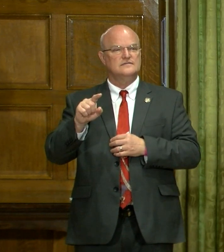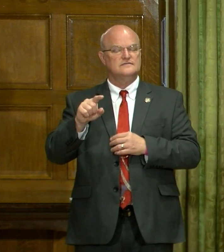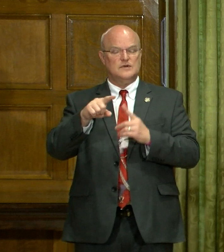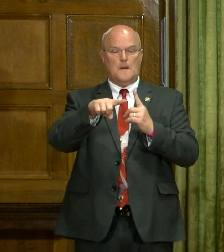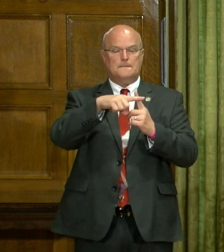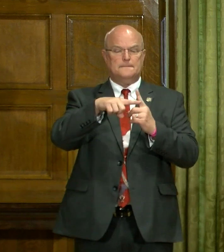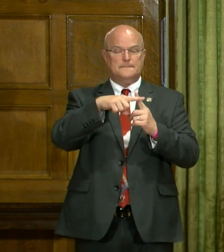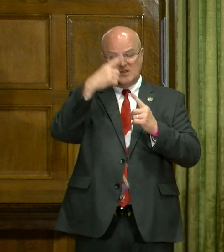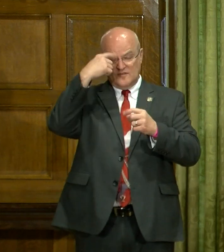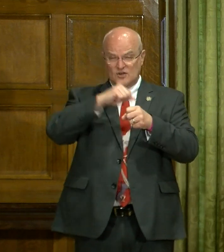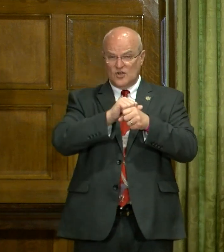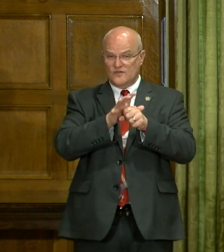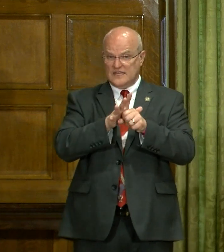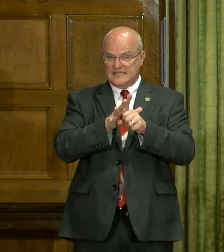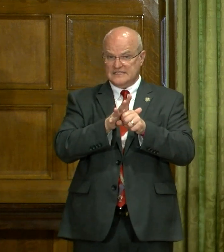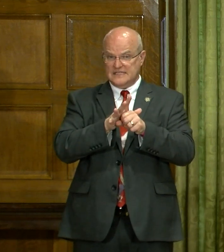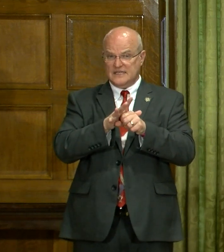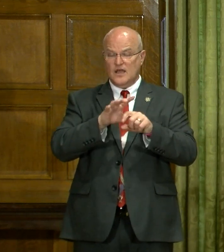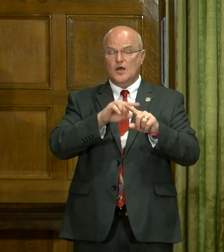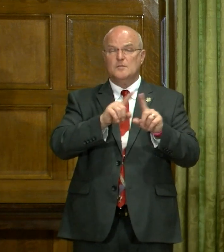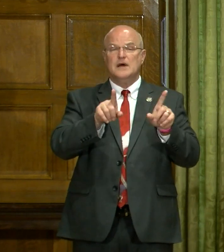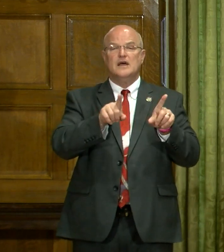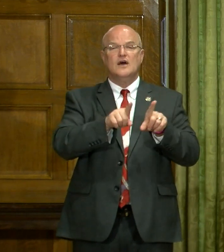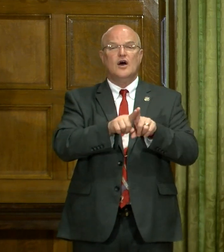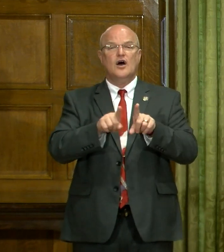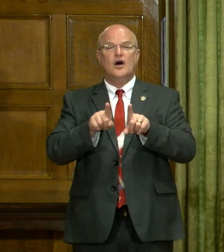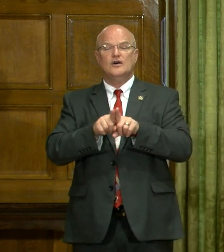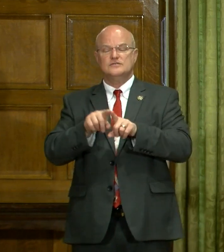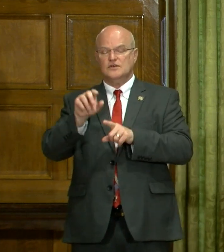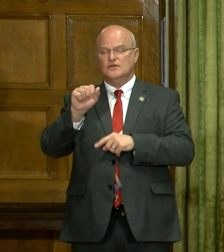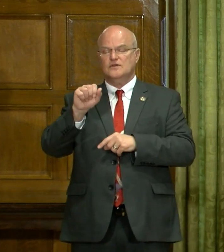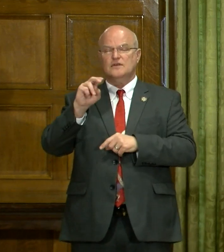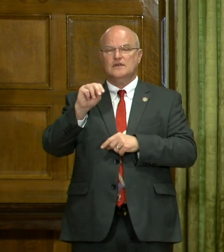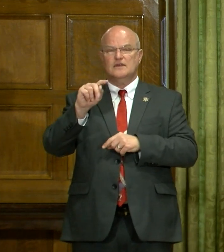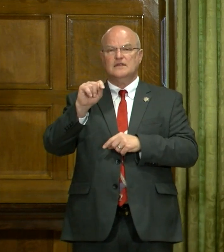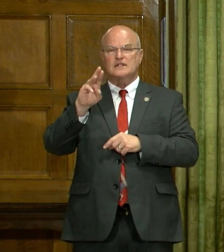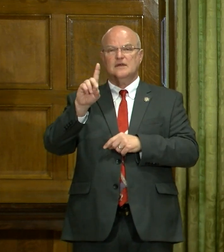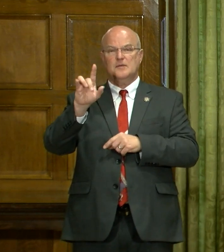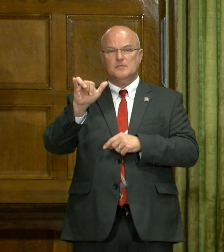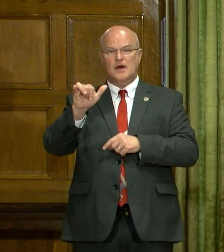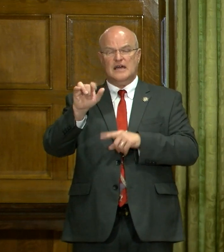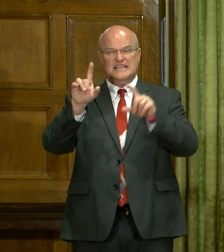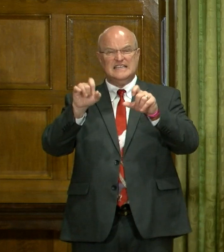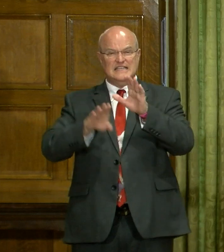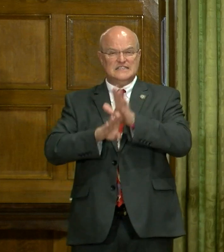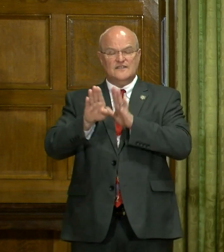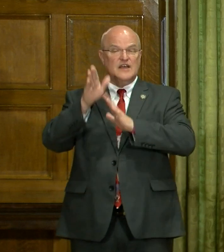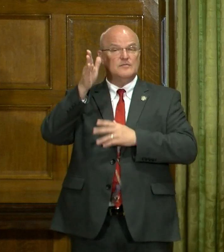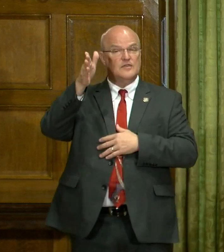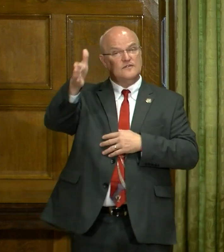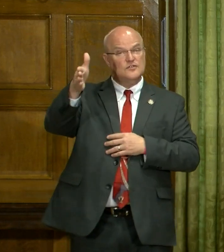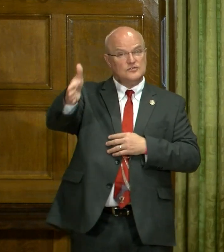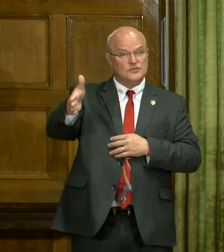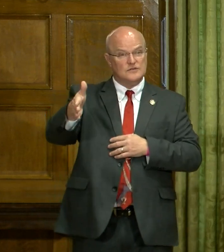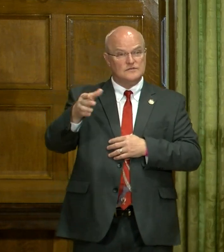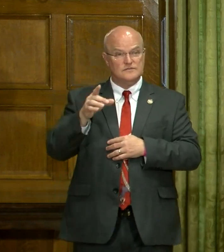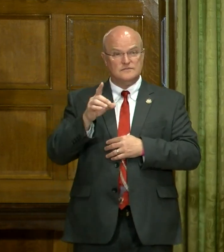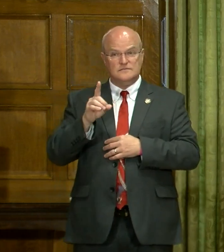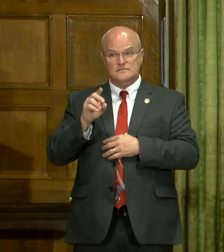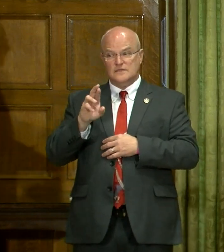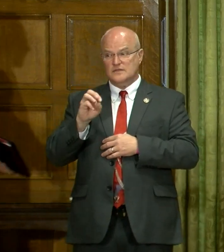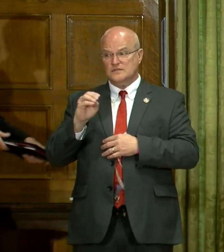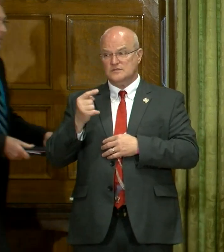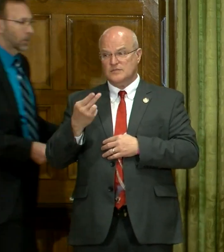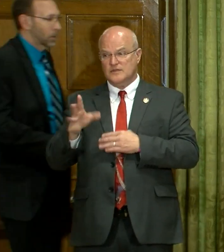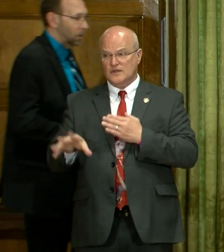testing positive for COVID-19, but it's also the antibody test that we hope to develop in the future. Dr. Smith, did